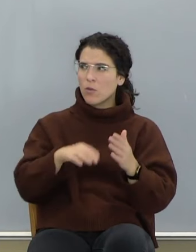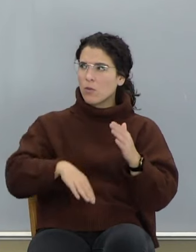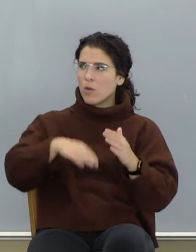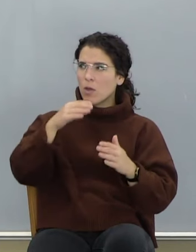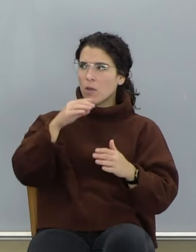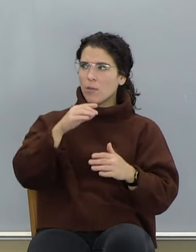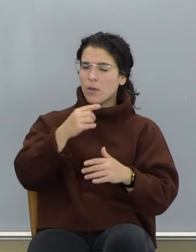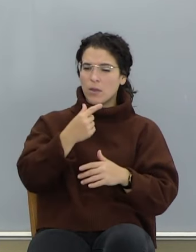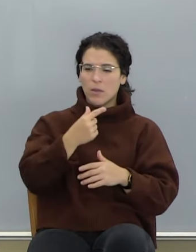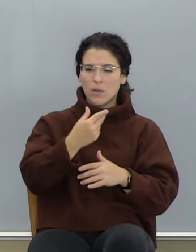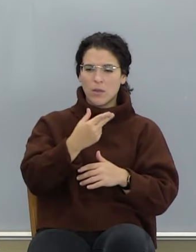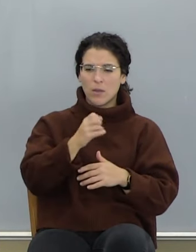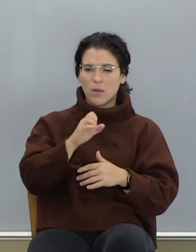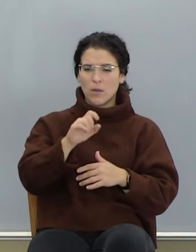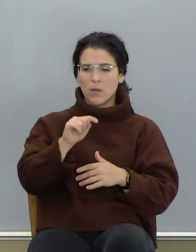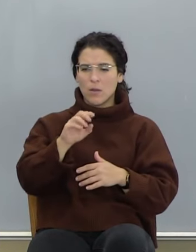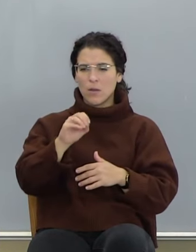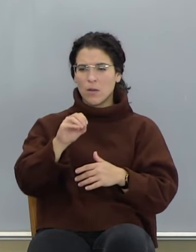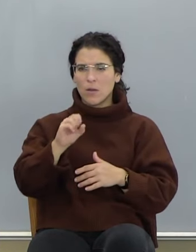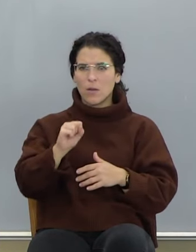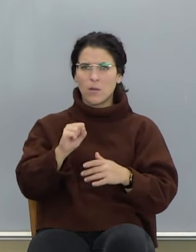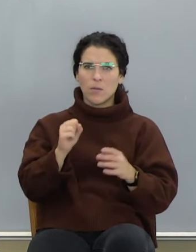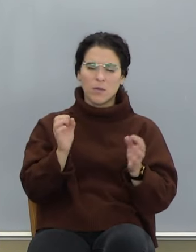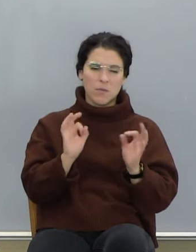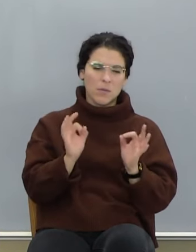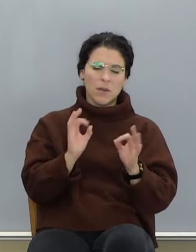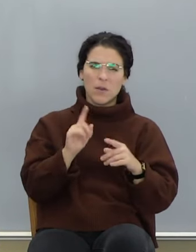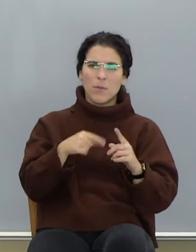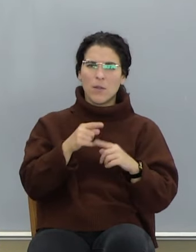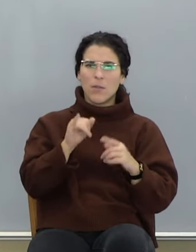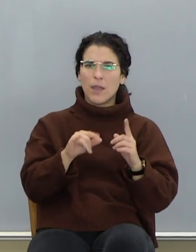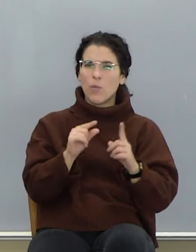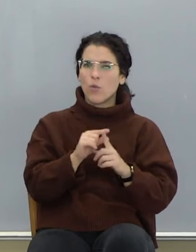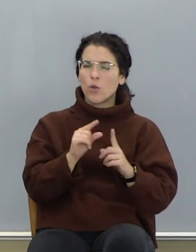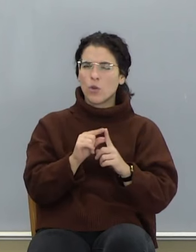mean to be flippant about it.